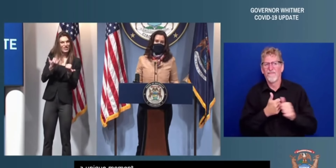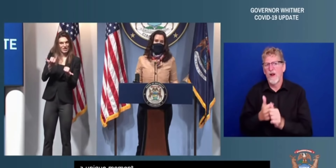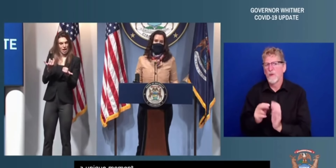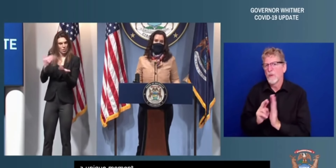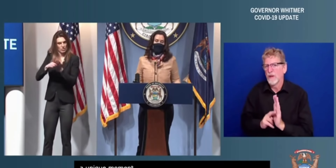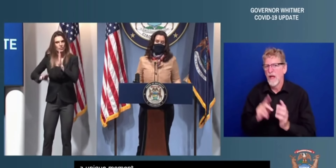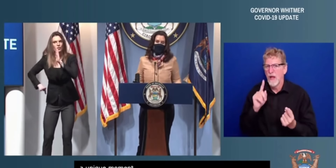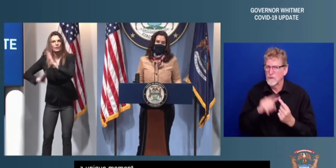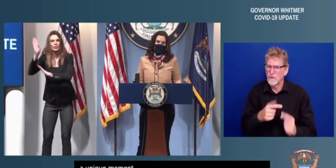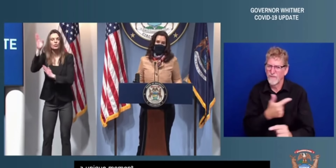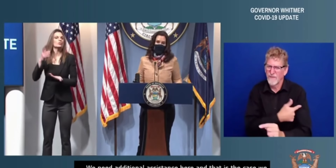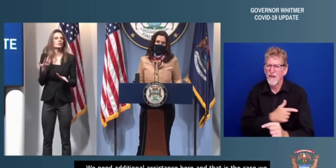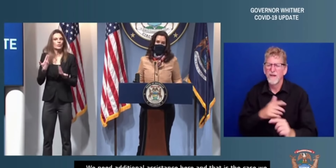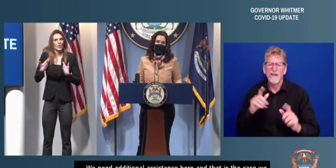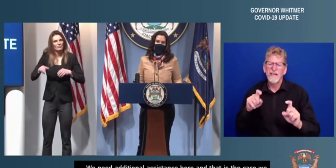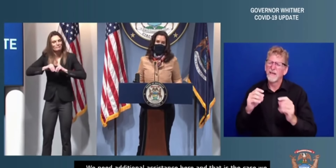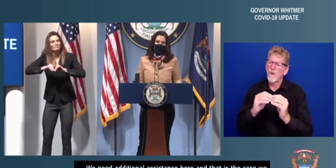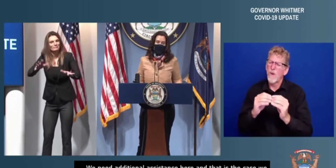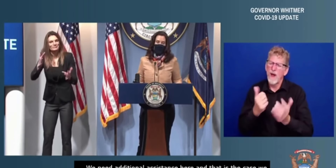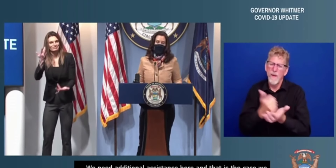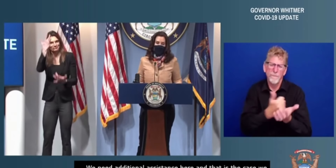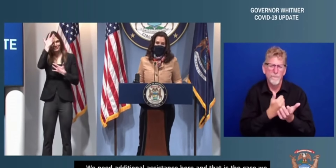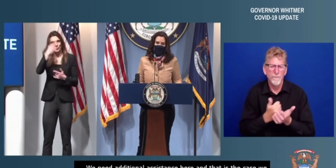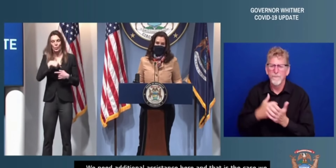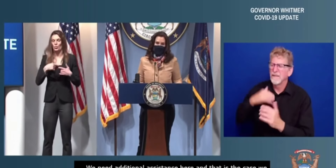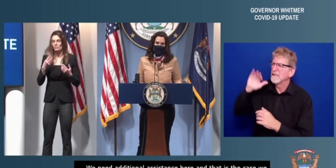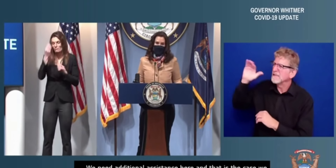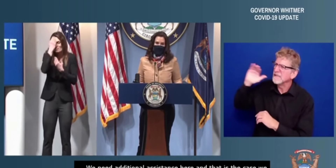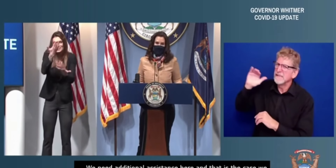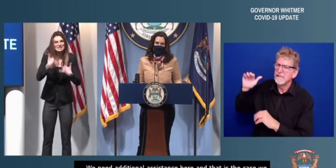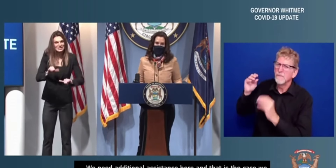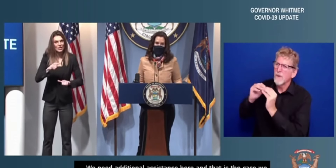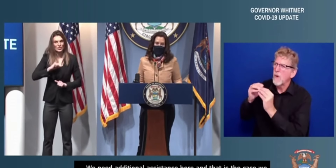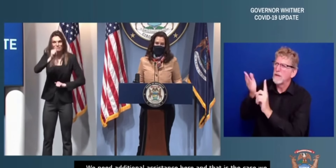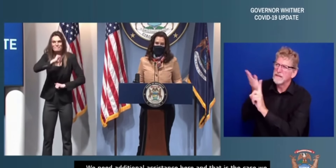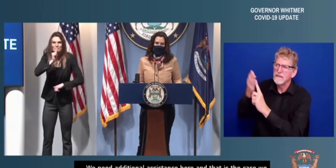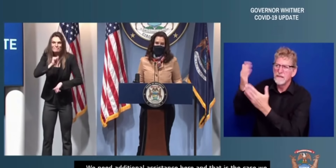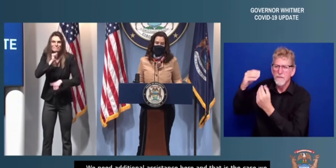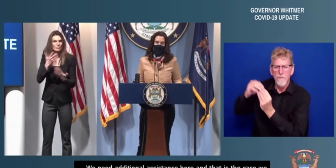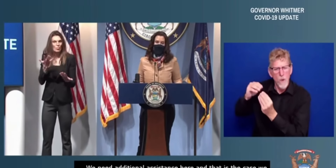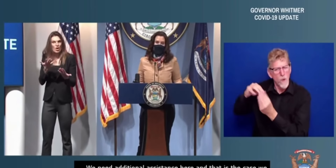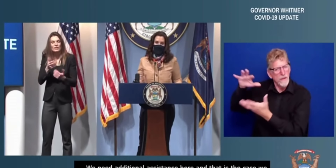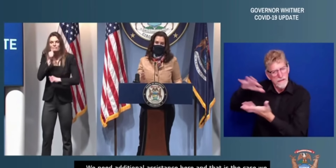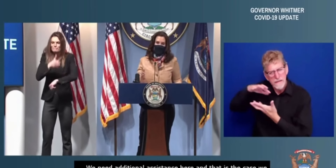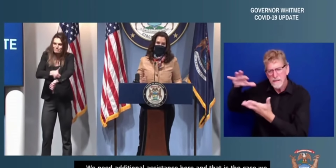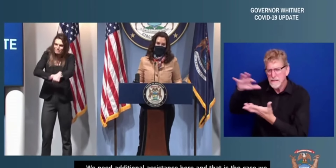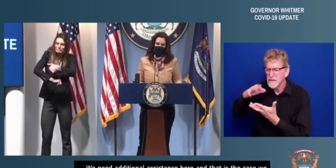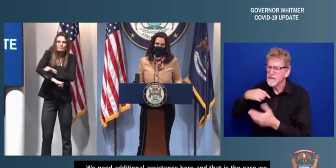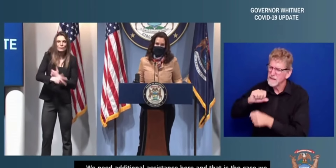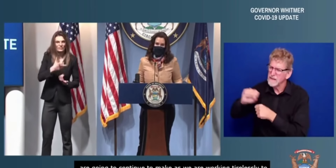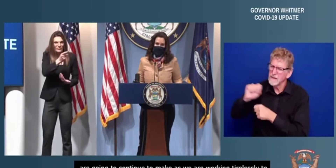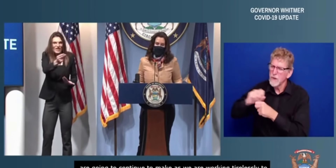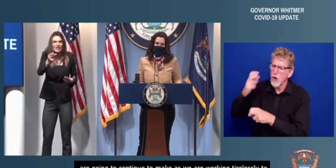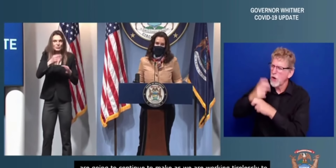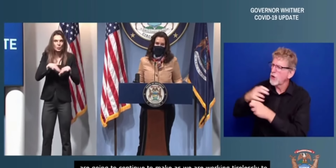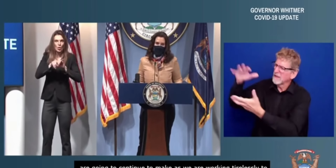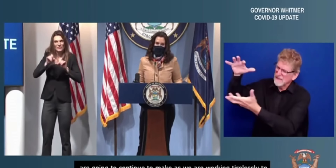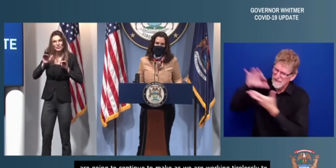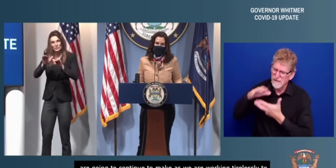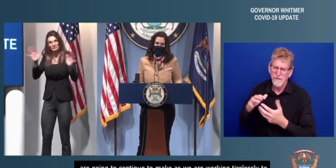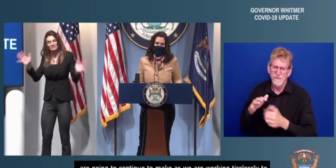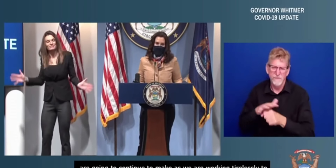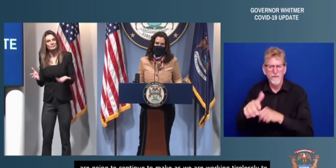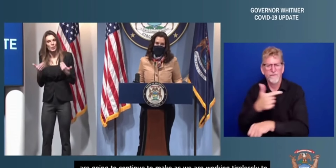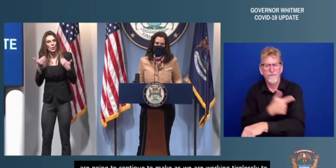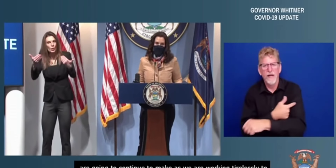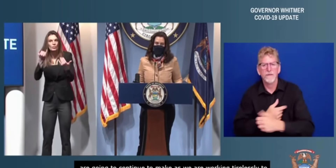continue to make, and as we are working tirelessly to get everyone vaccinated and encouraging people to make their appointments